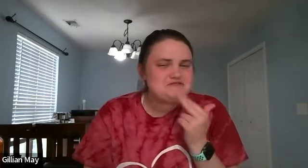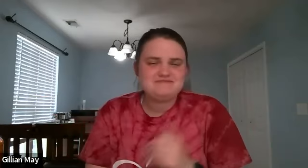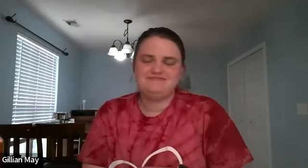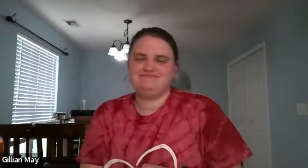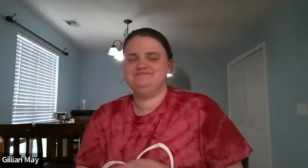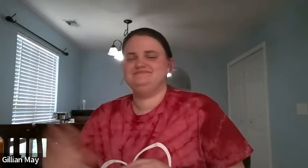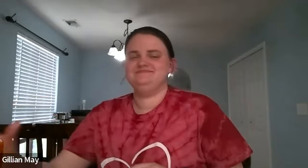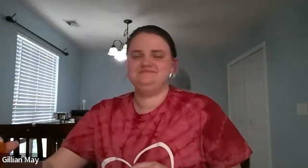cute,